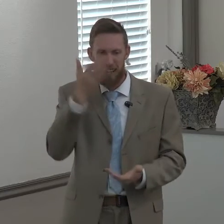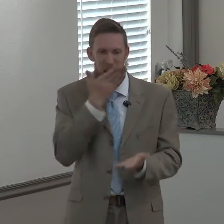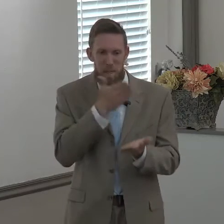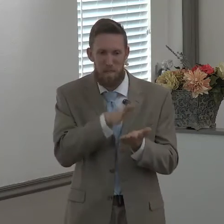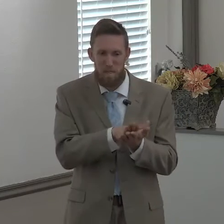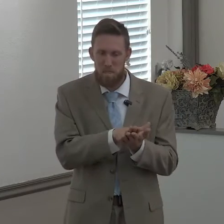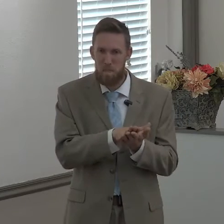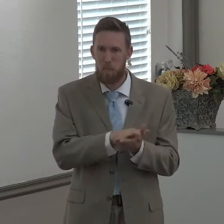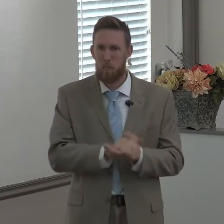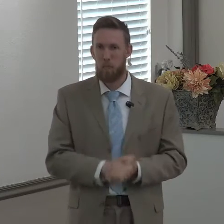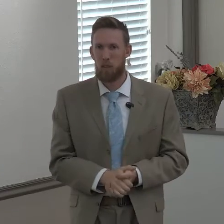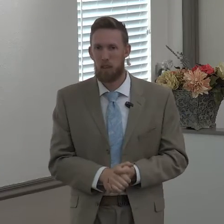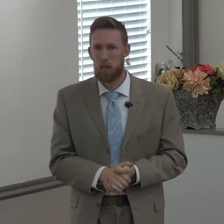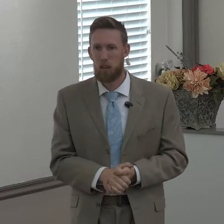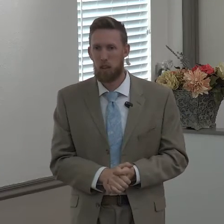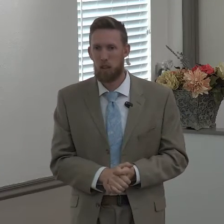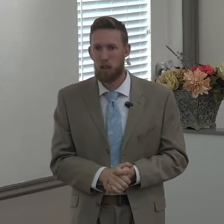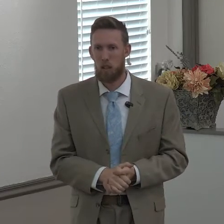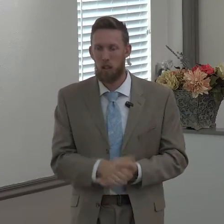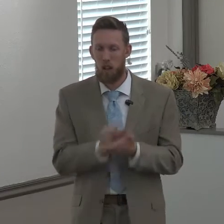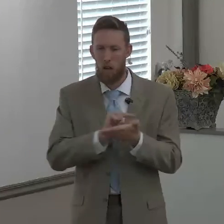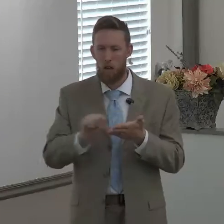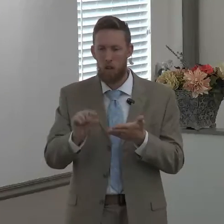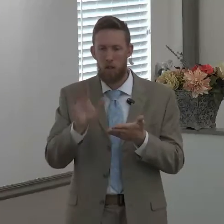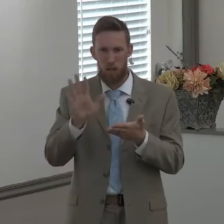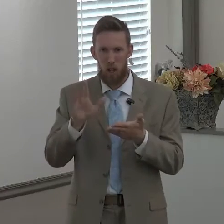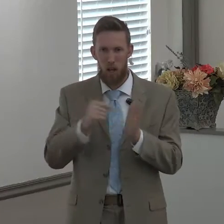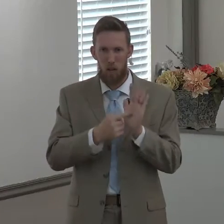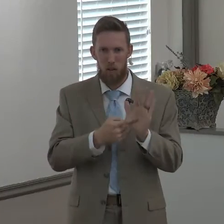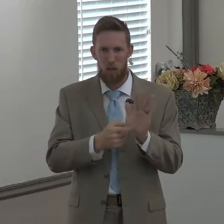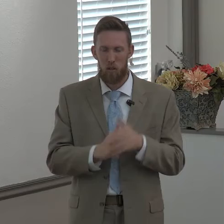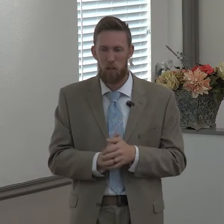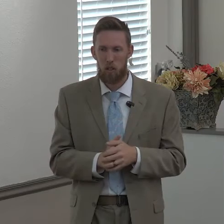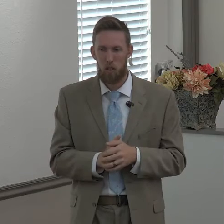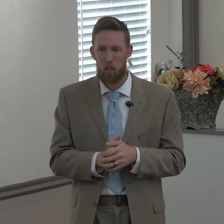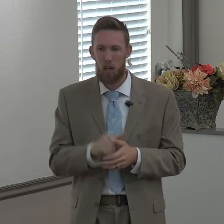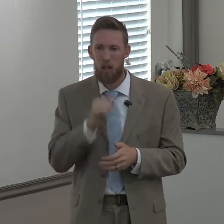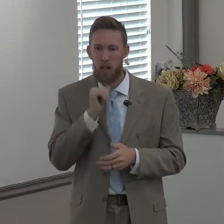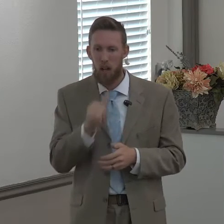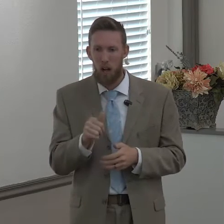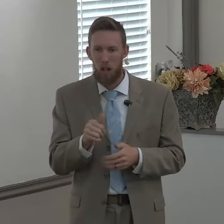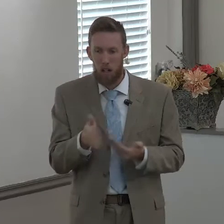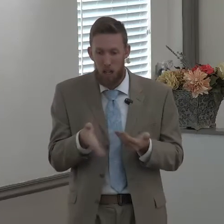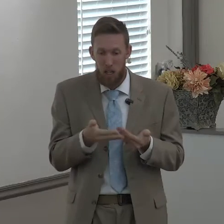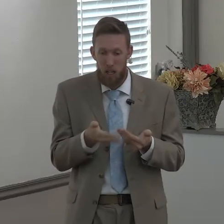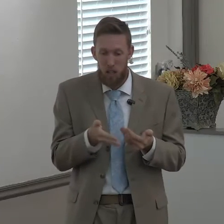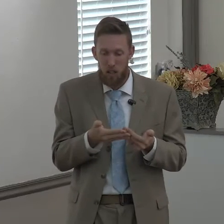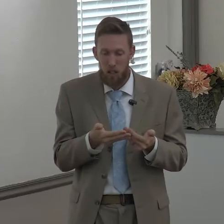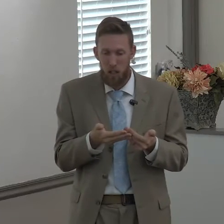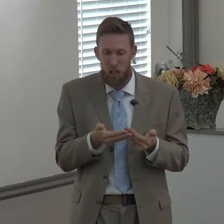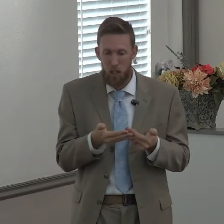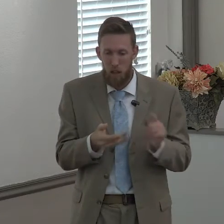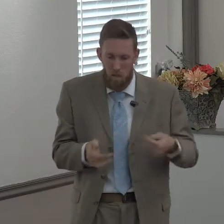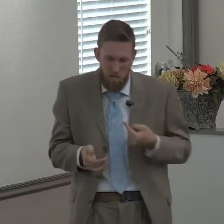Goes on, sacrificial love is not easily angered. It does not think evil thoughts.